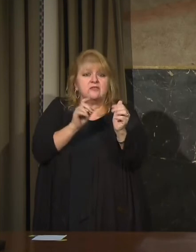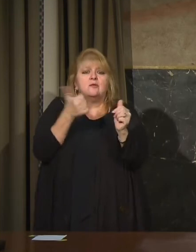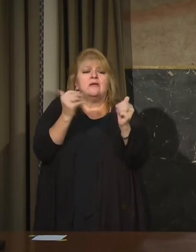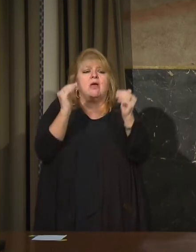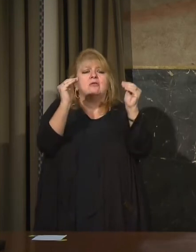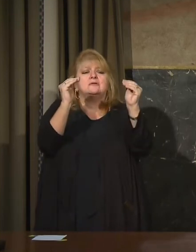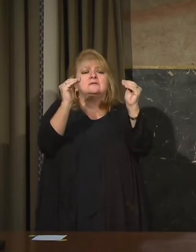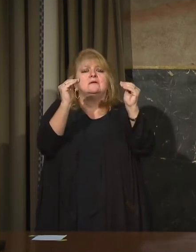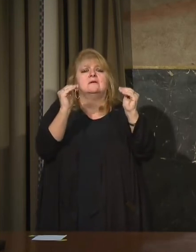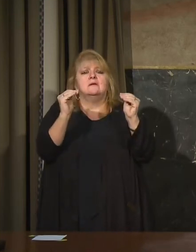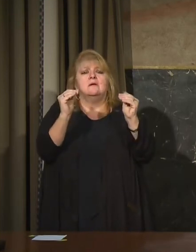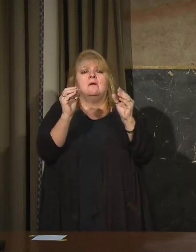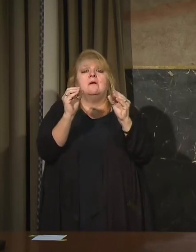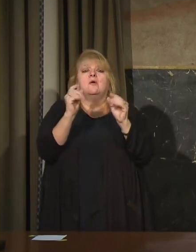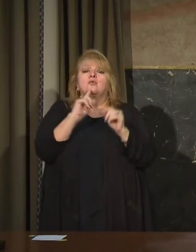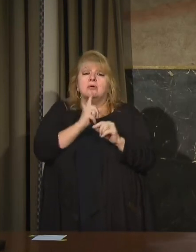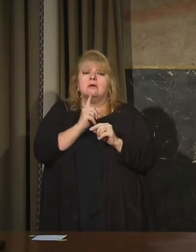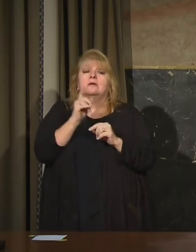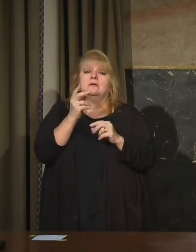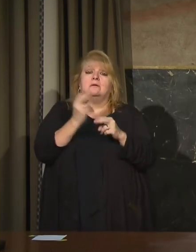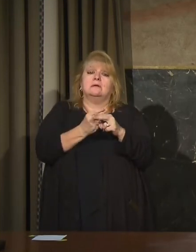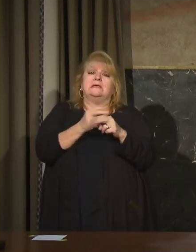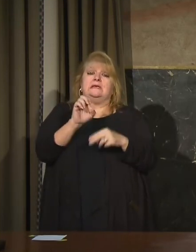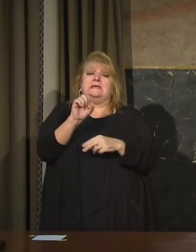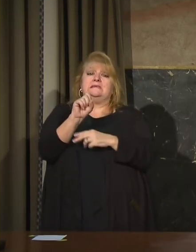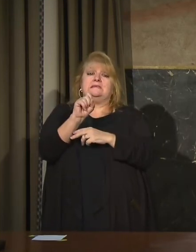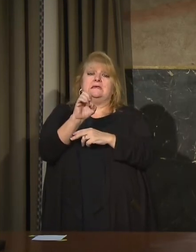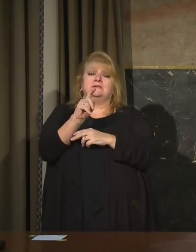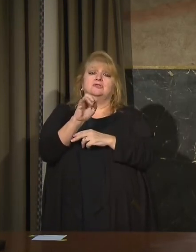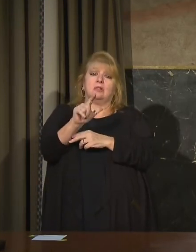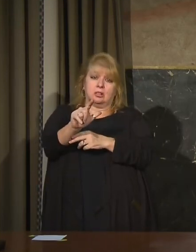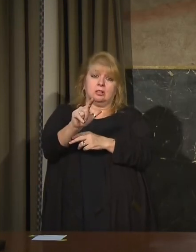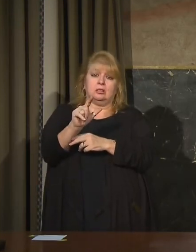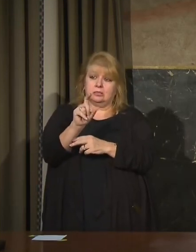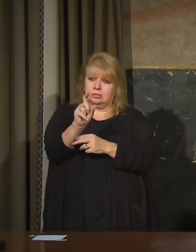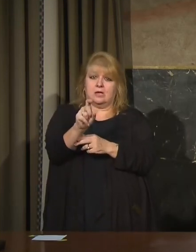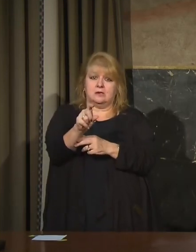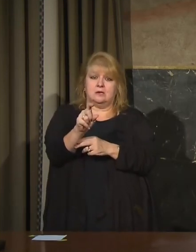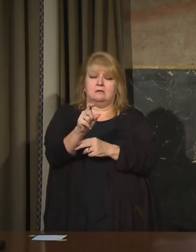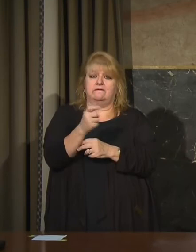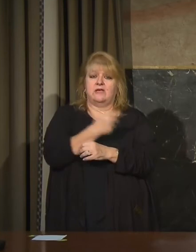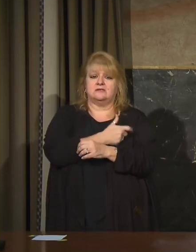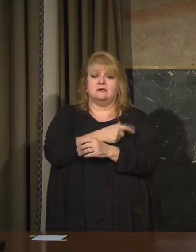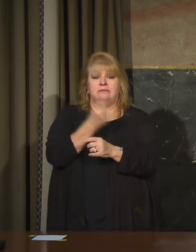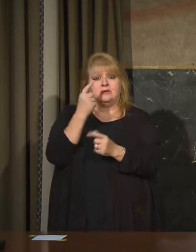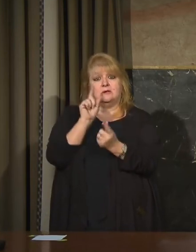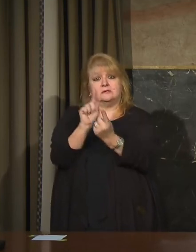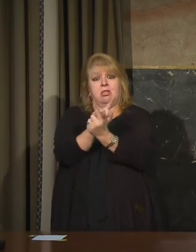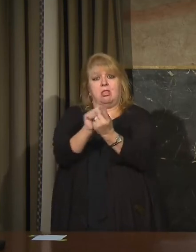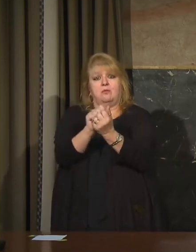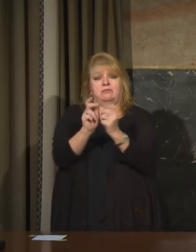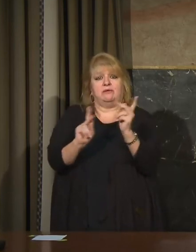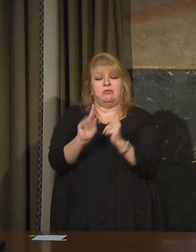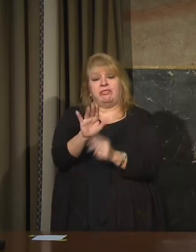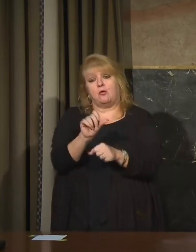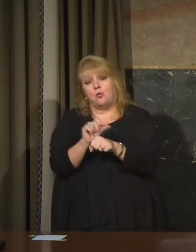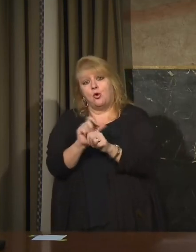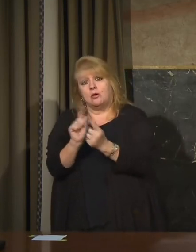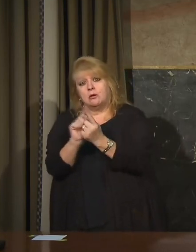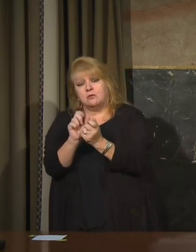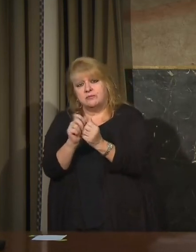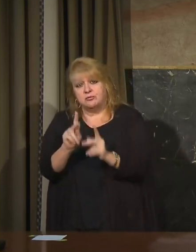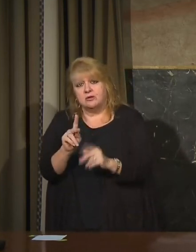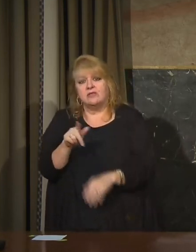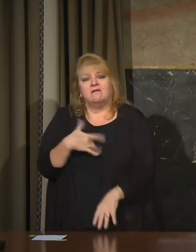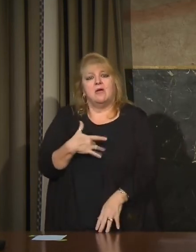frontline workers that we will vaccinate as well. And all of whom believe, and all of whom are in good faith, that they